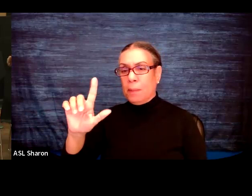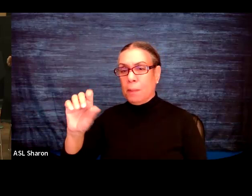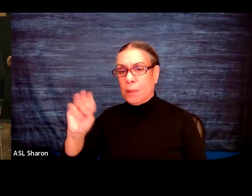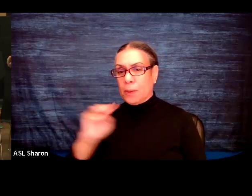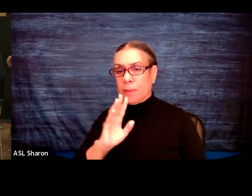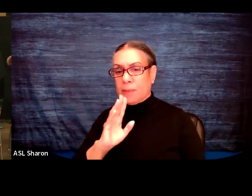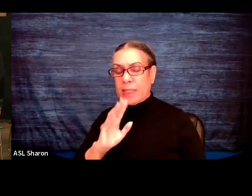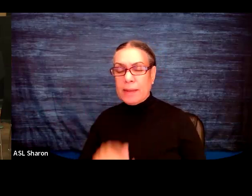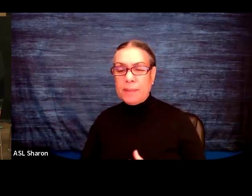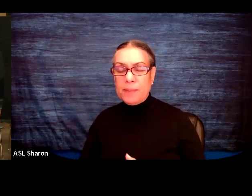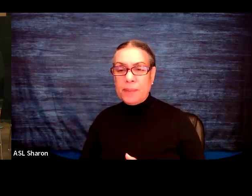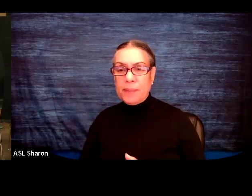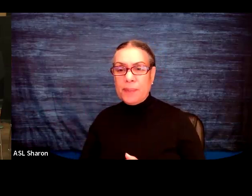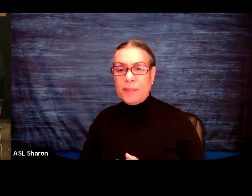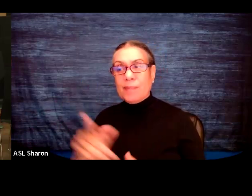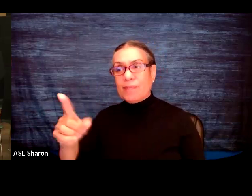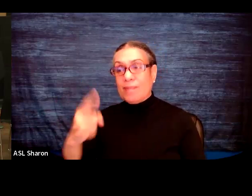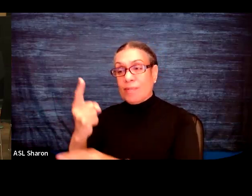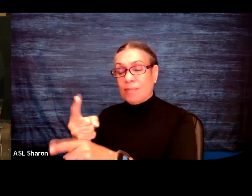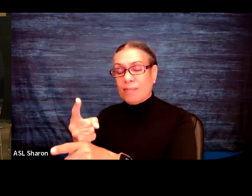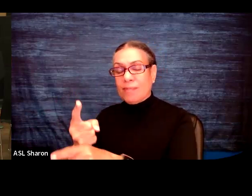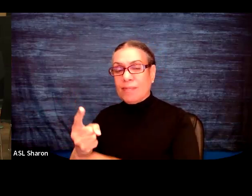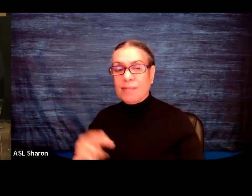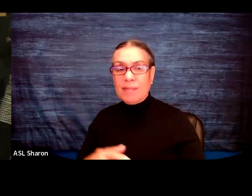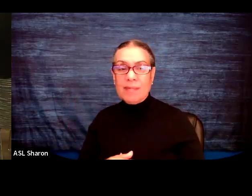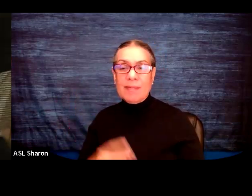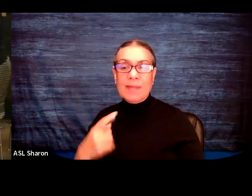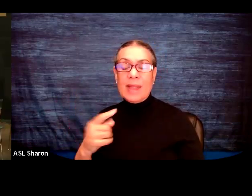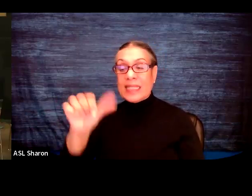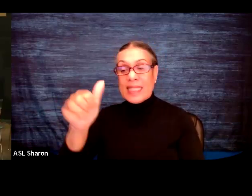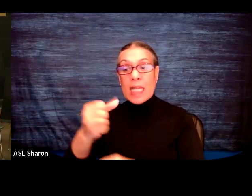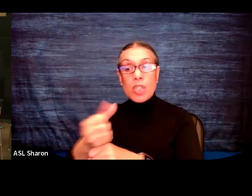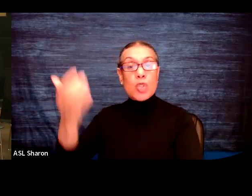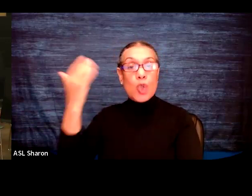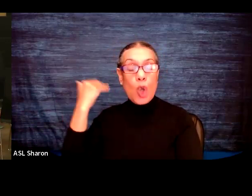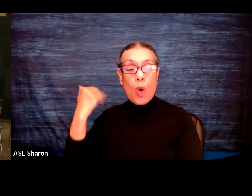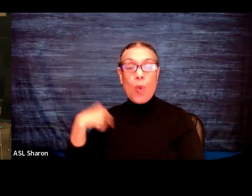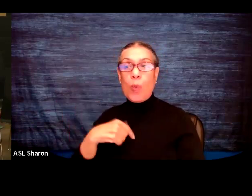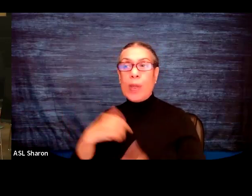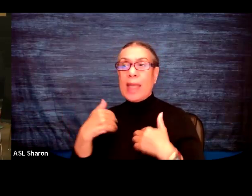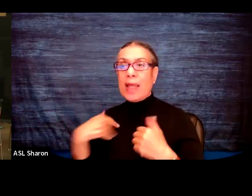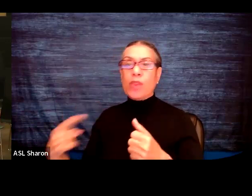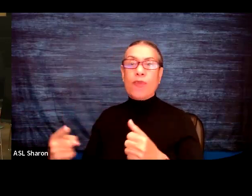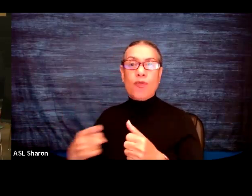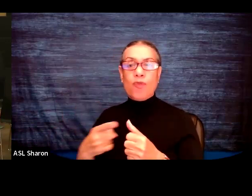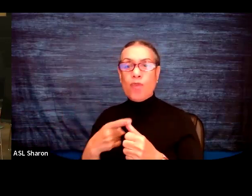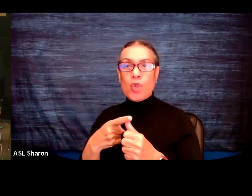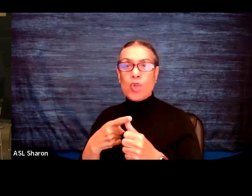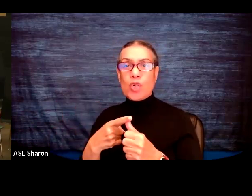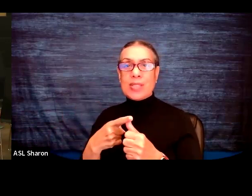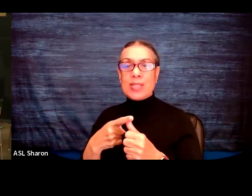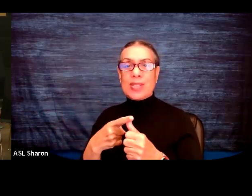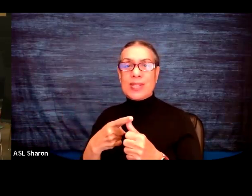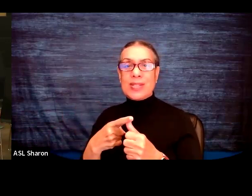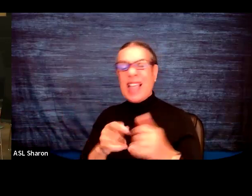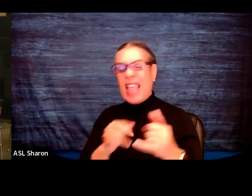So you're sort of seeing, we had, about 10 years ago, we had the first sort of end of a big wave of this